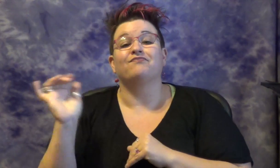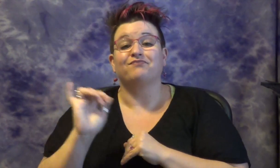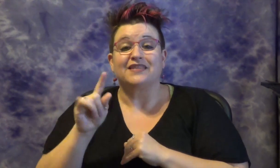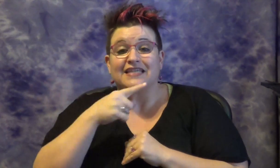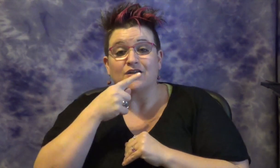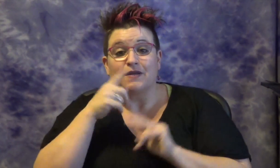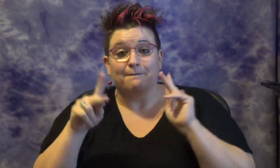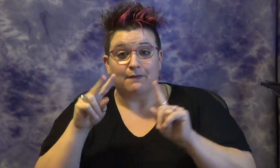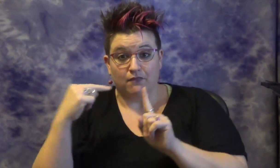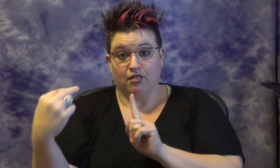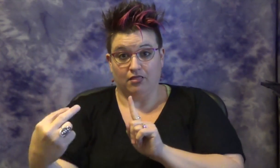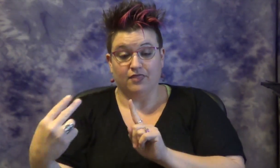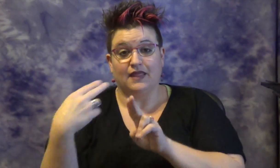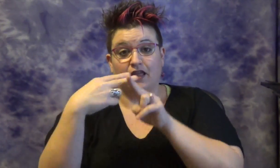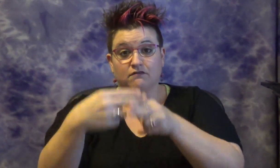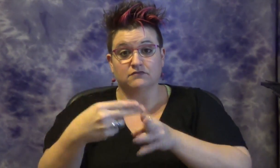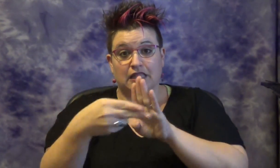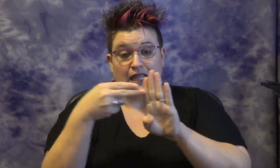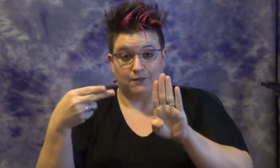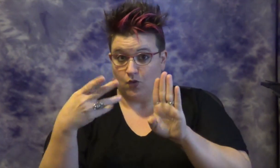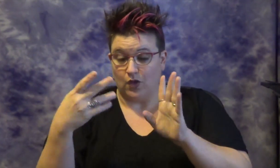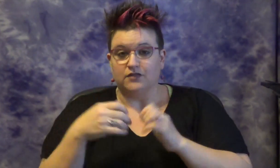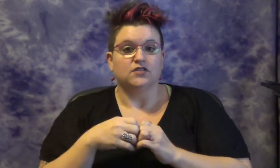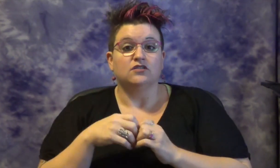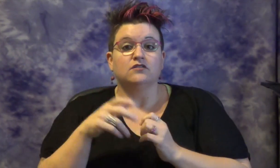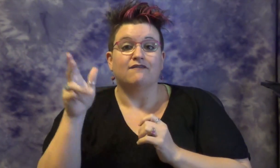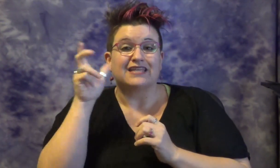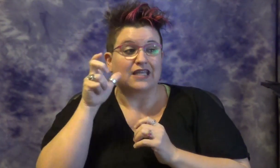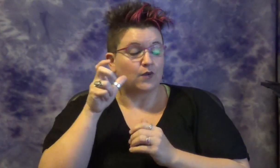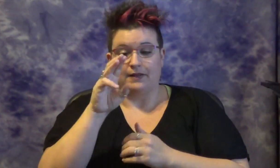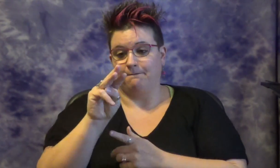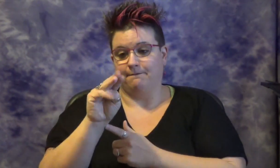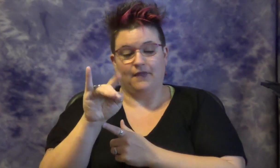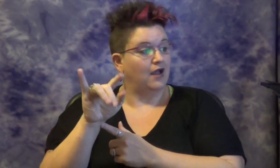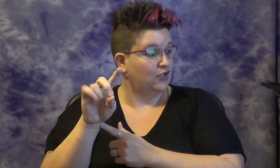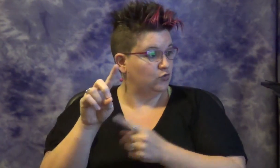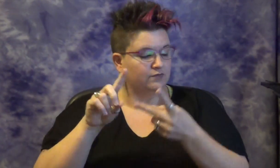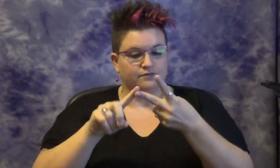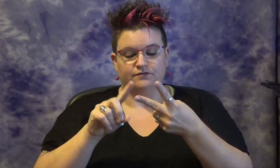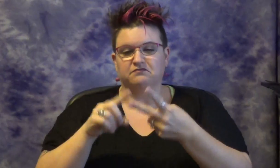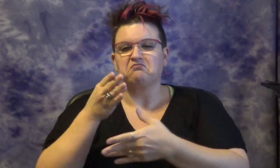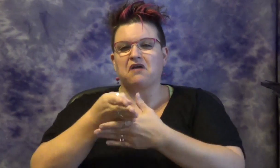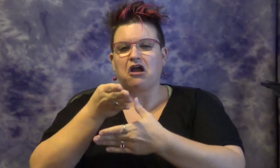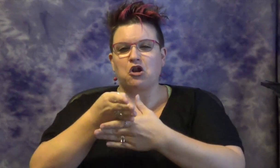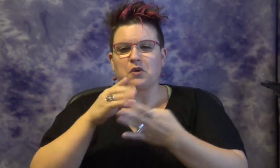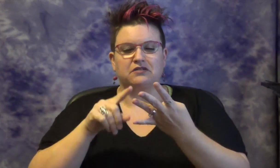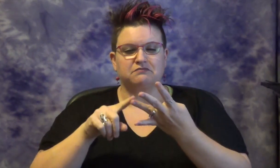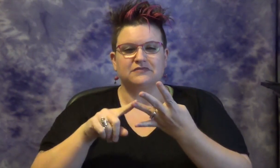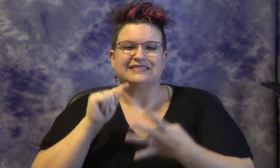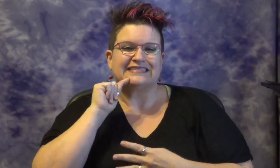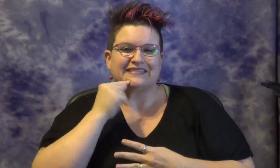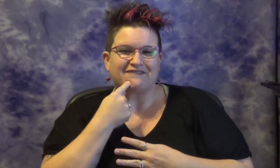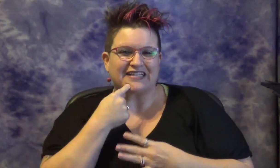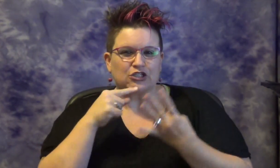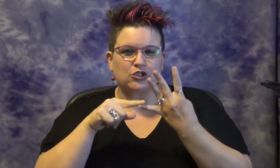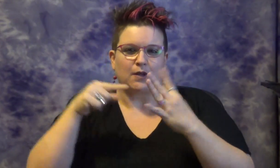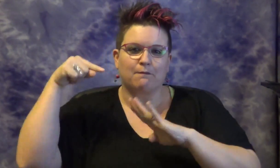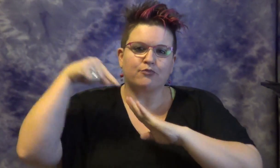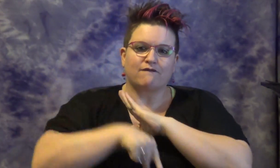can't function on the same level as other people in the hearing world. So you have mild, moderate,